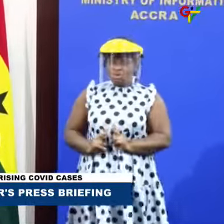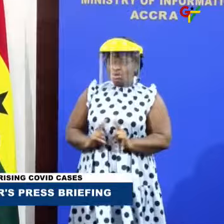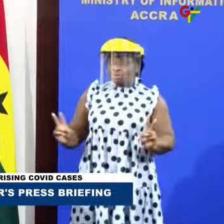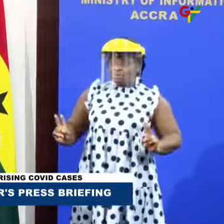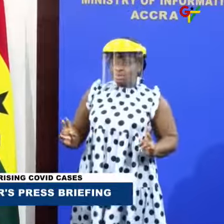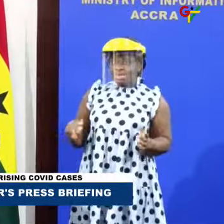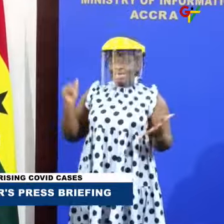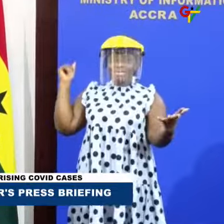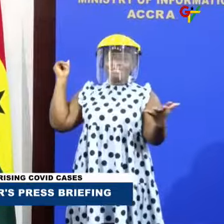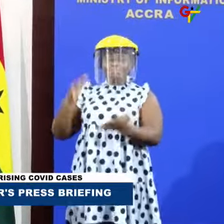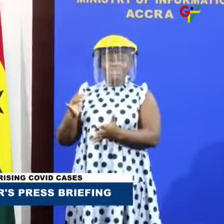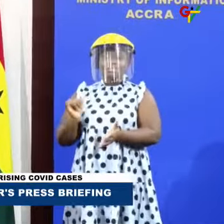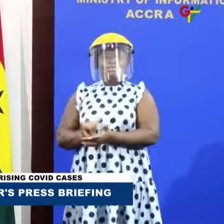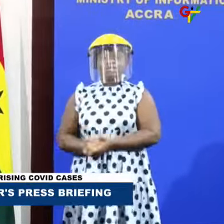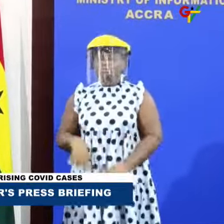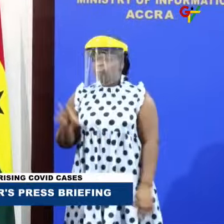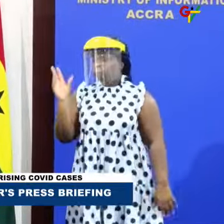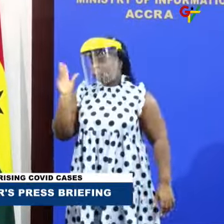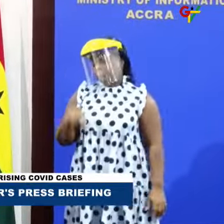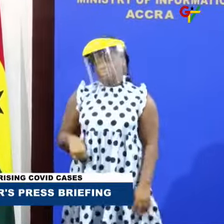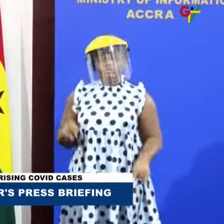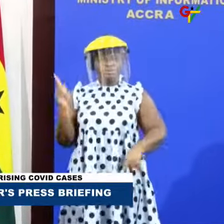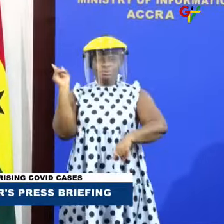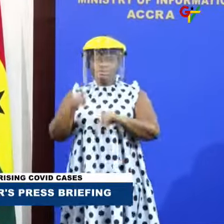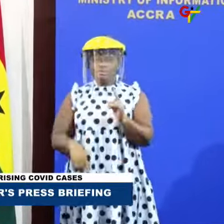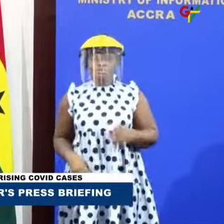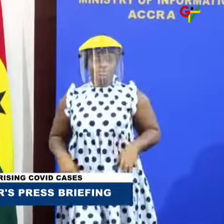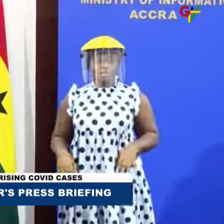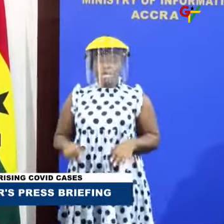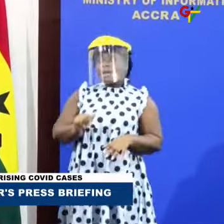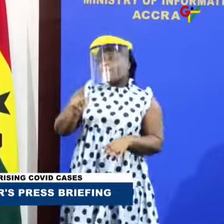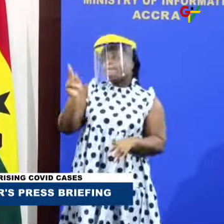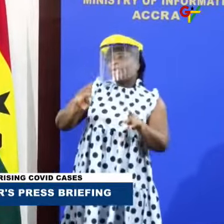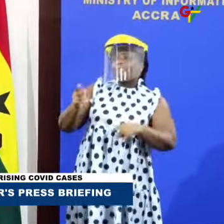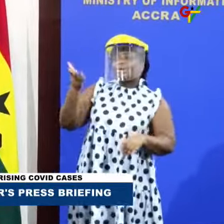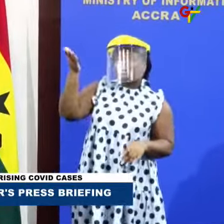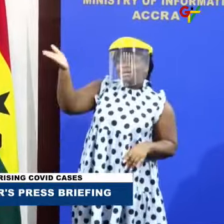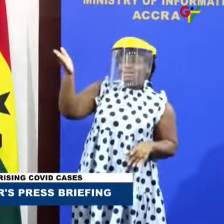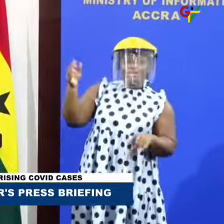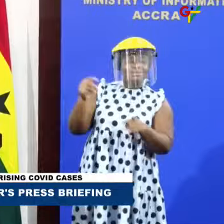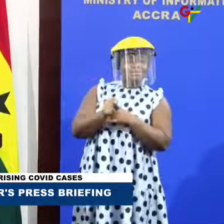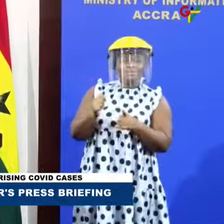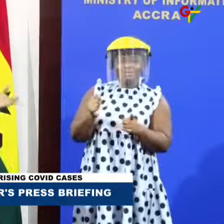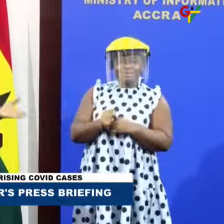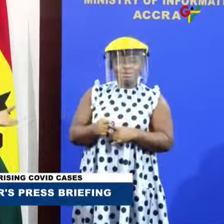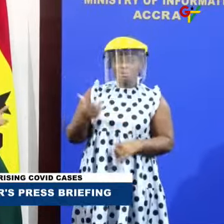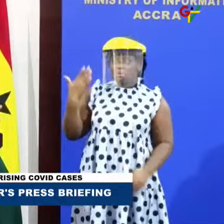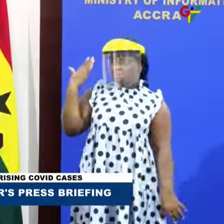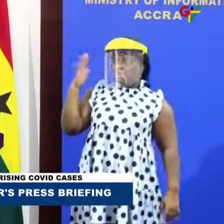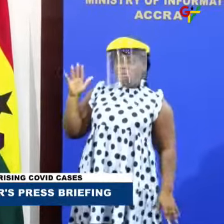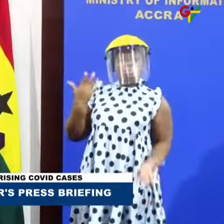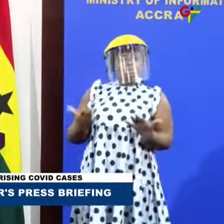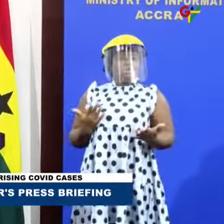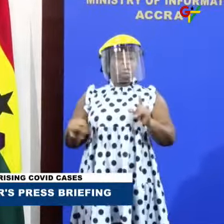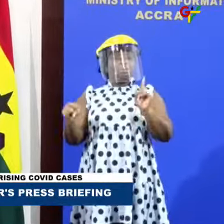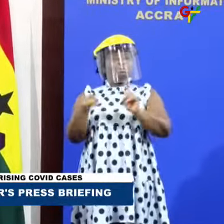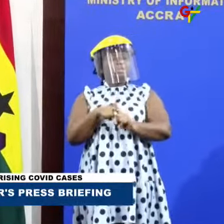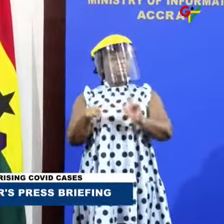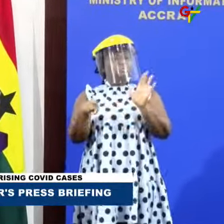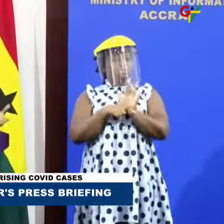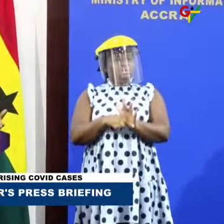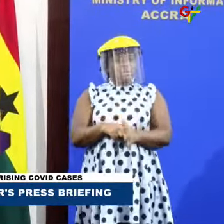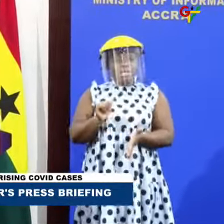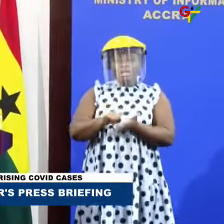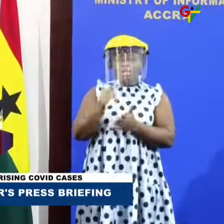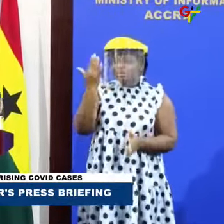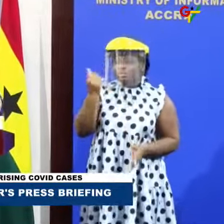they're expecting that, that's not what they expect. After all, there are people in town who are, you don't even know they are positive. That's why we say you don't know who